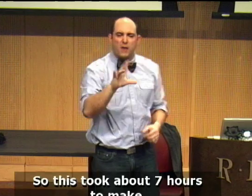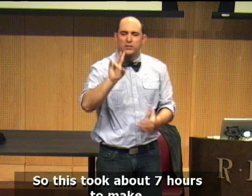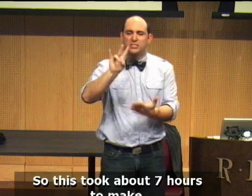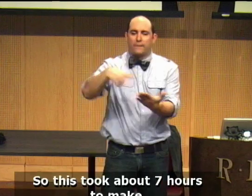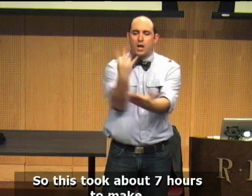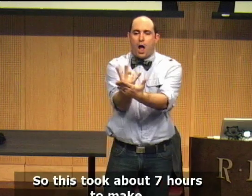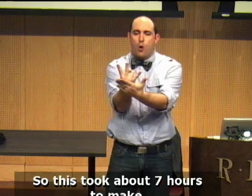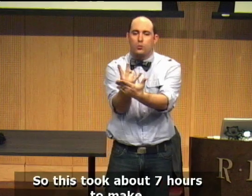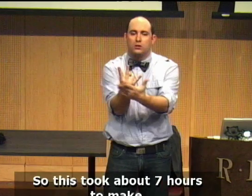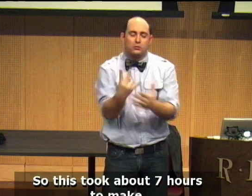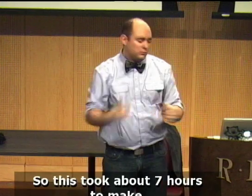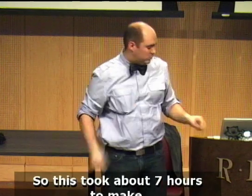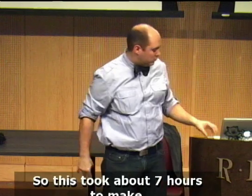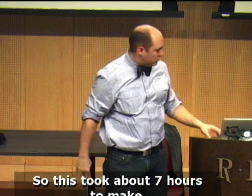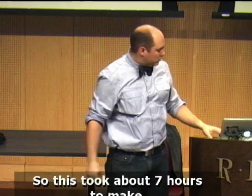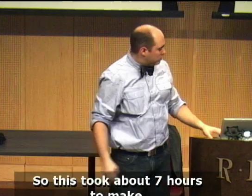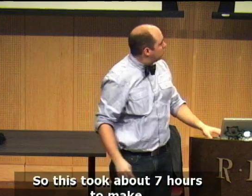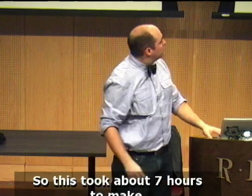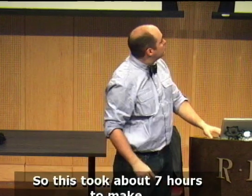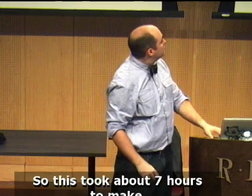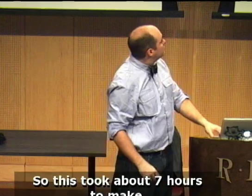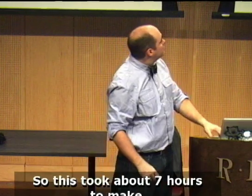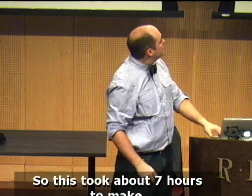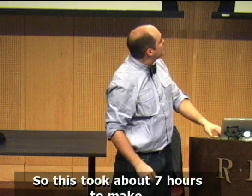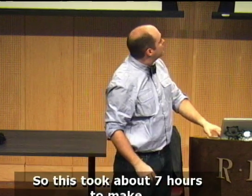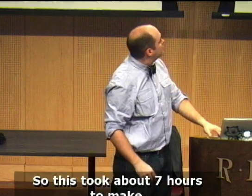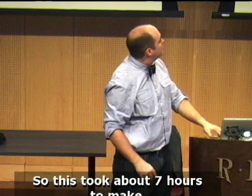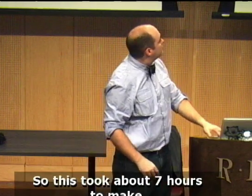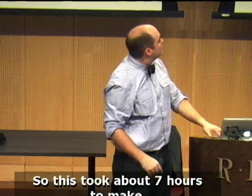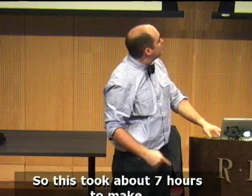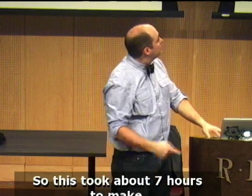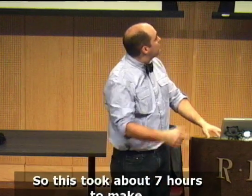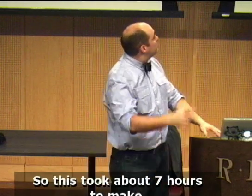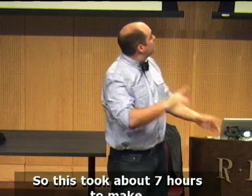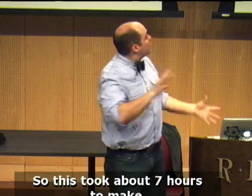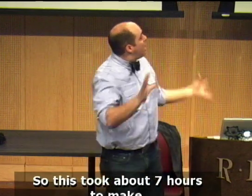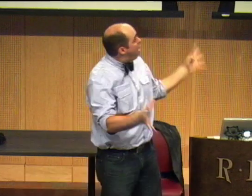So this took about 7 hours to make.